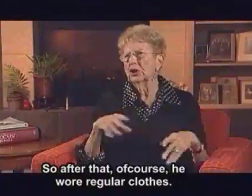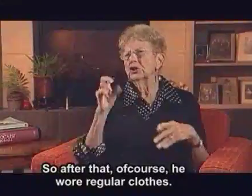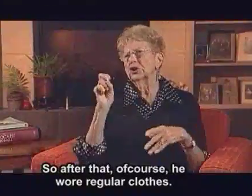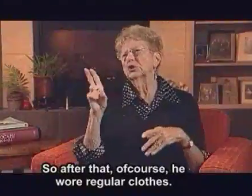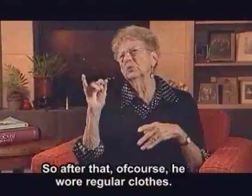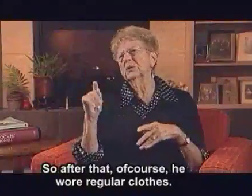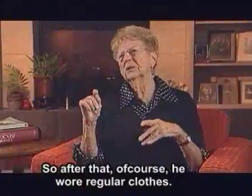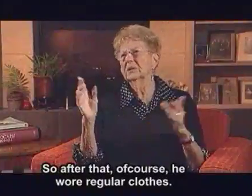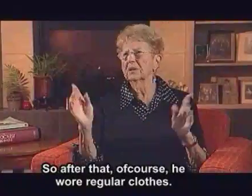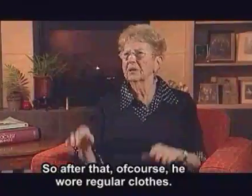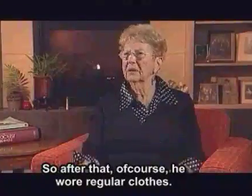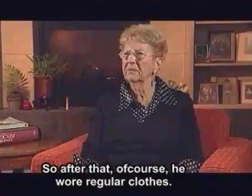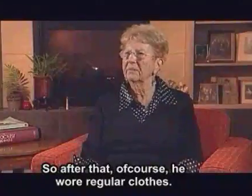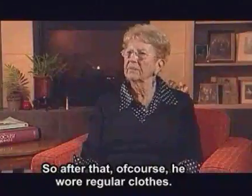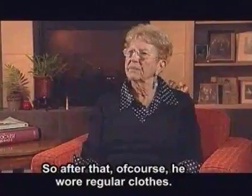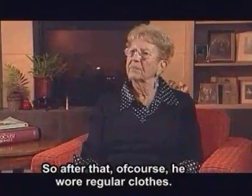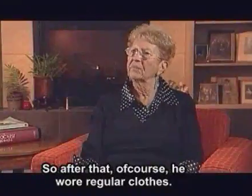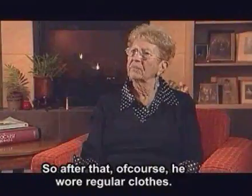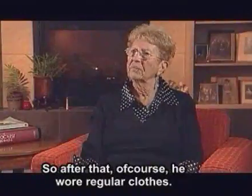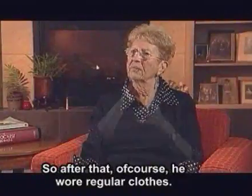So after that, of course, he wore regular clothes.